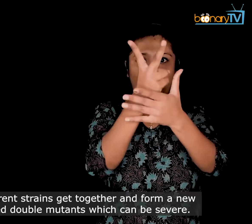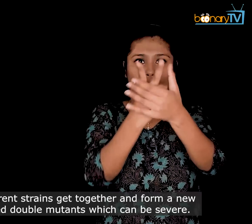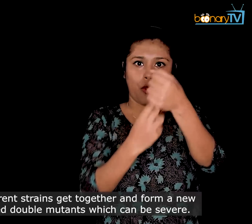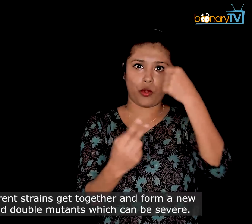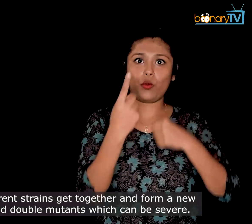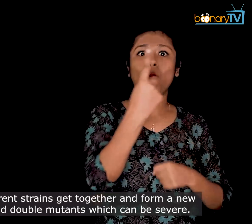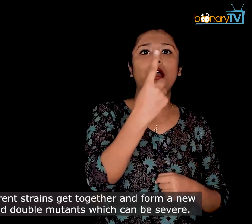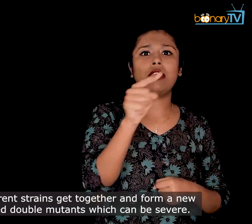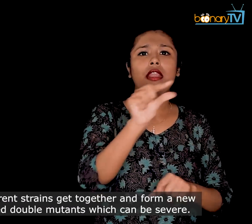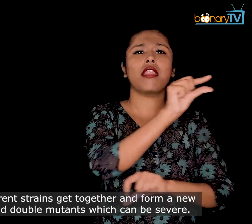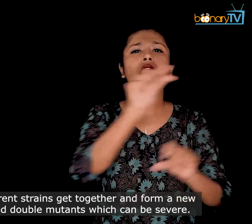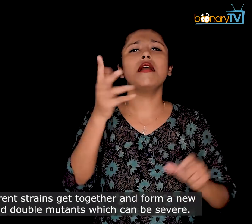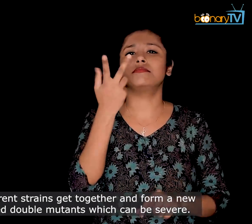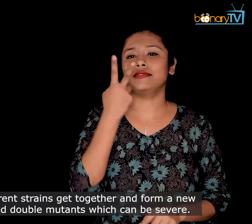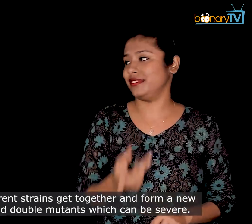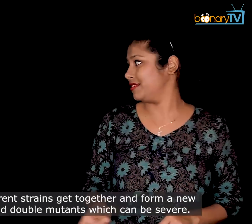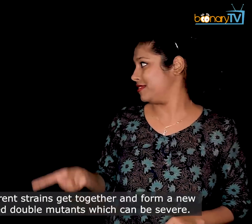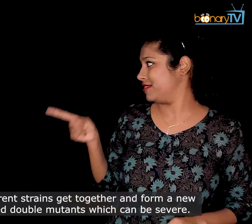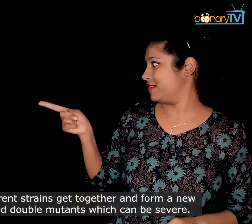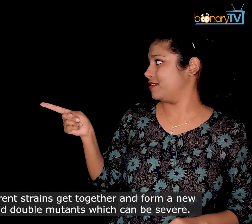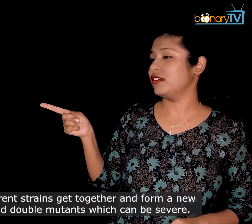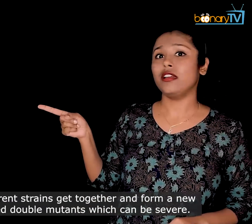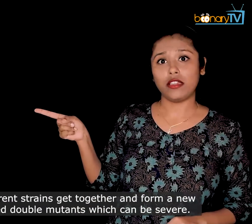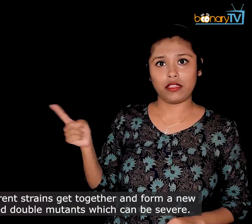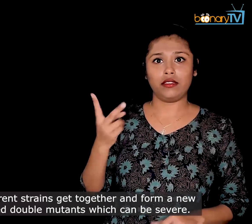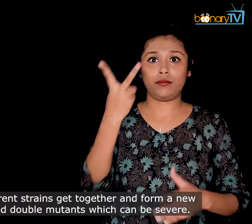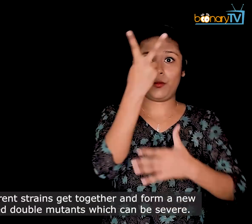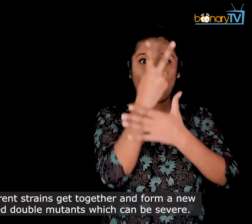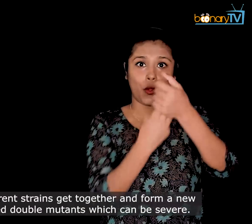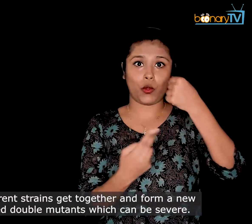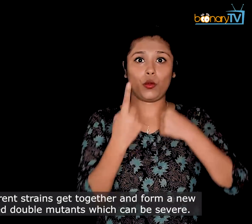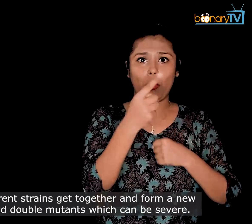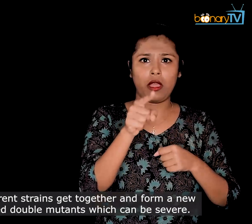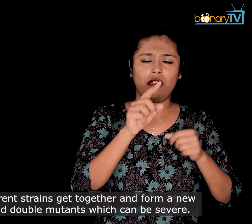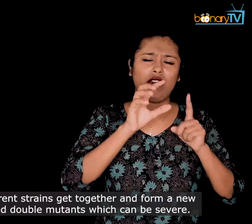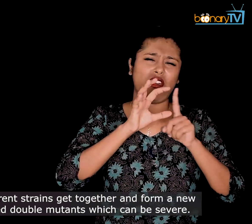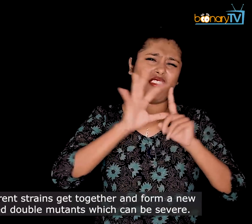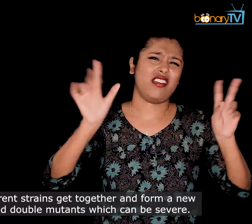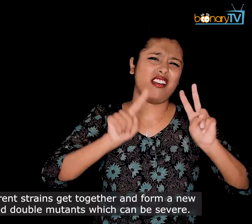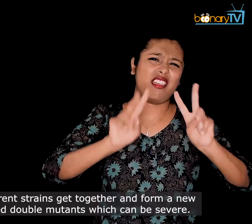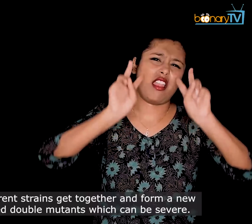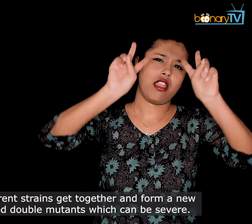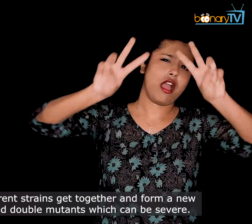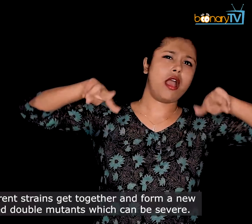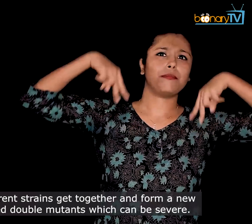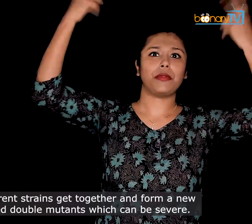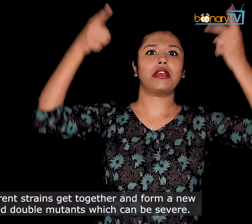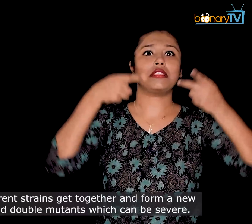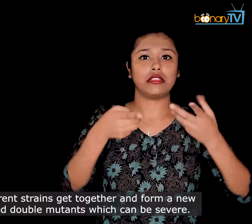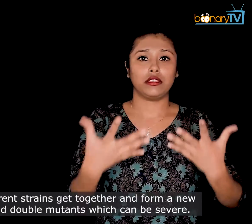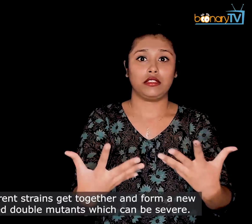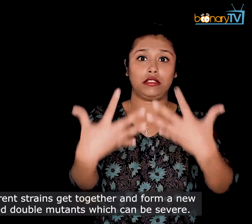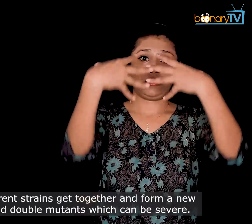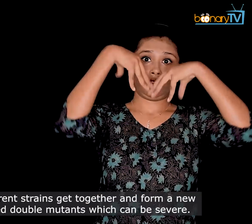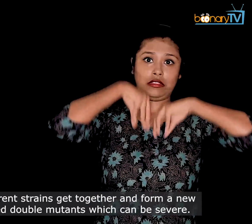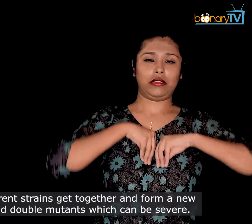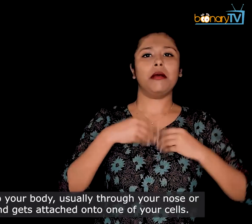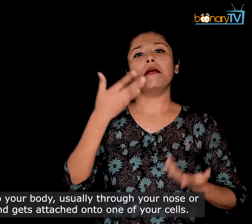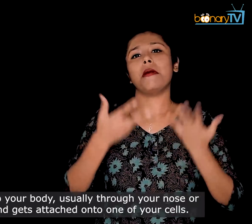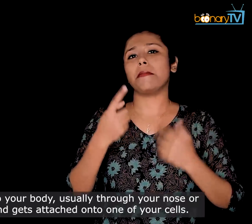and form a new one these are called double mutants which can be severe once a